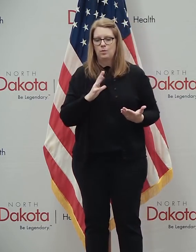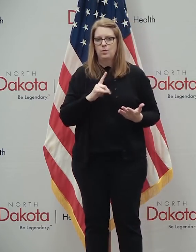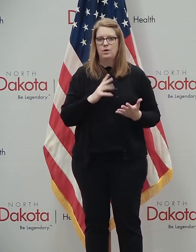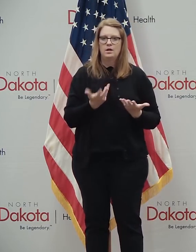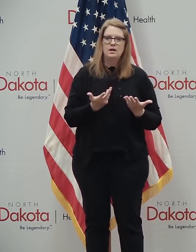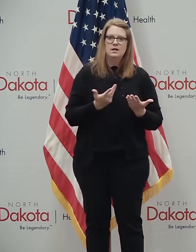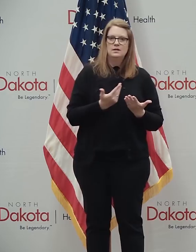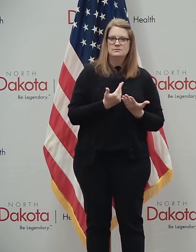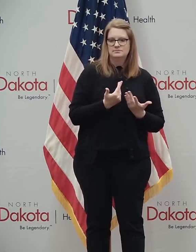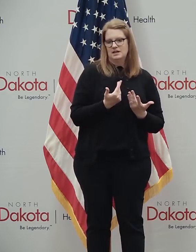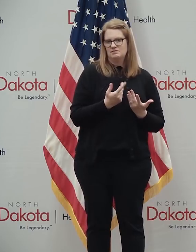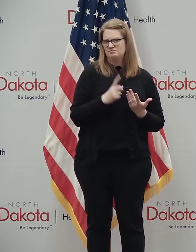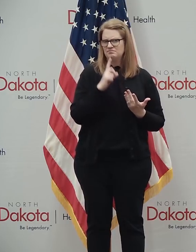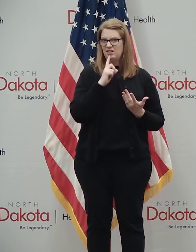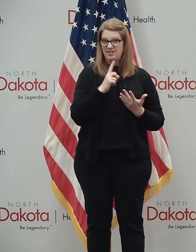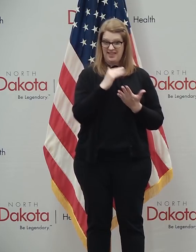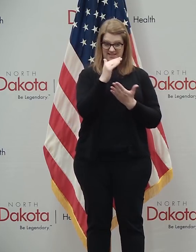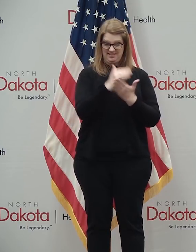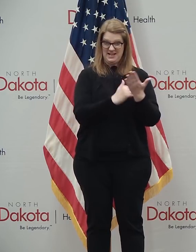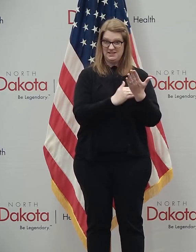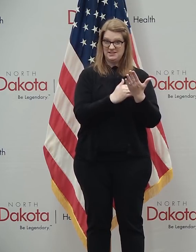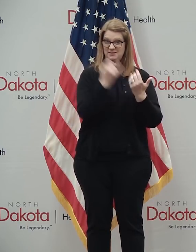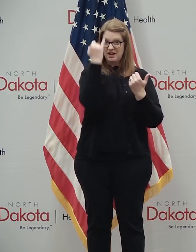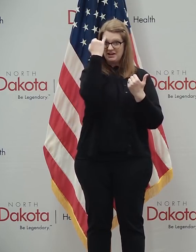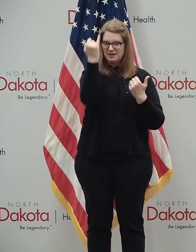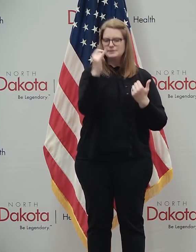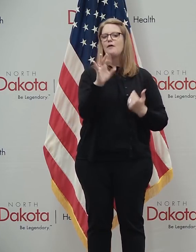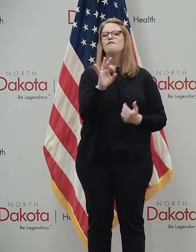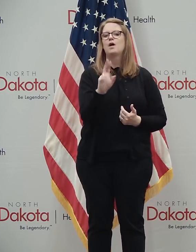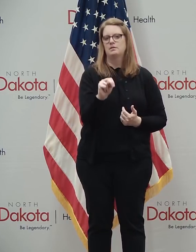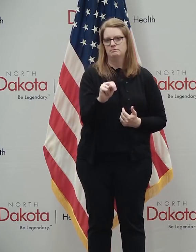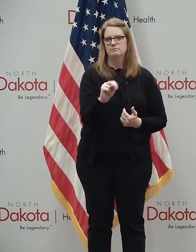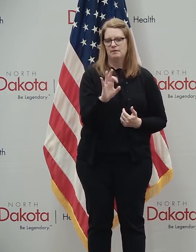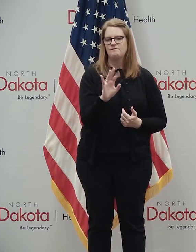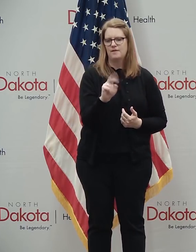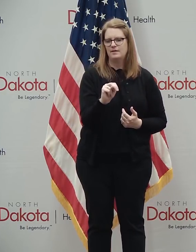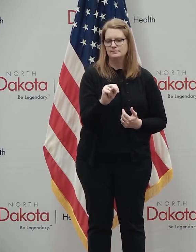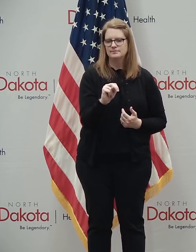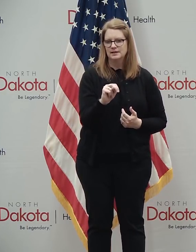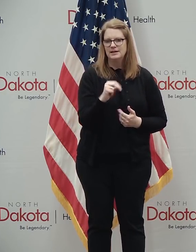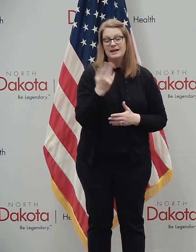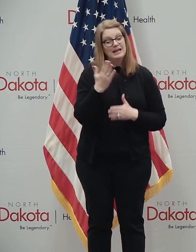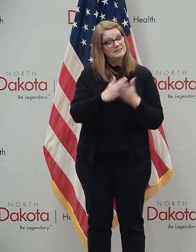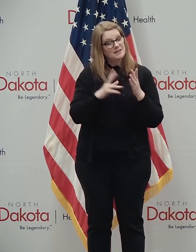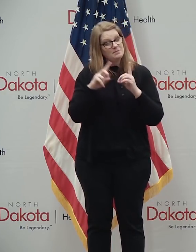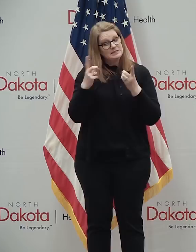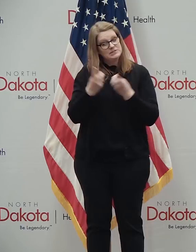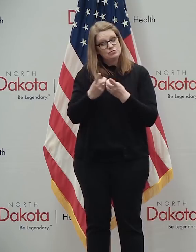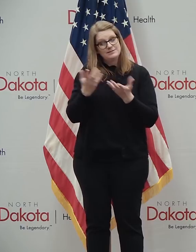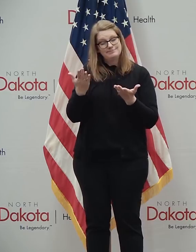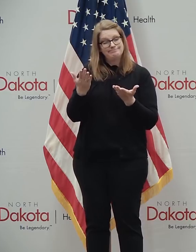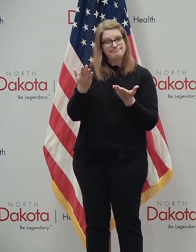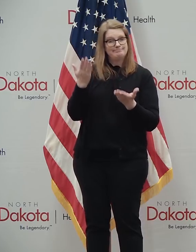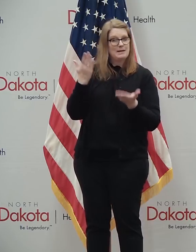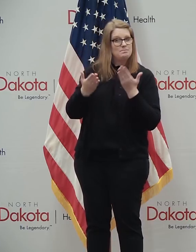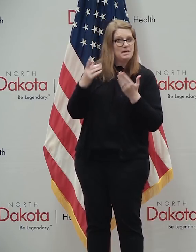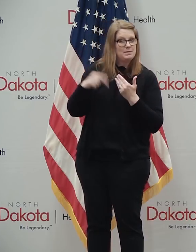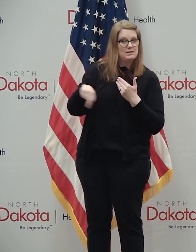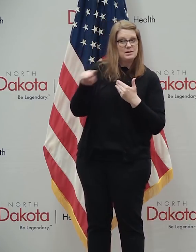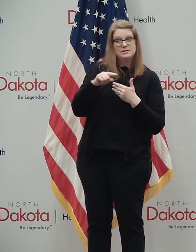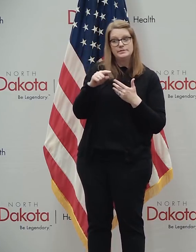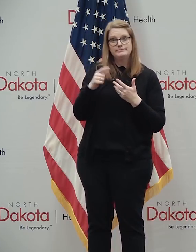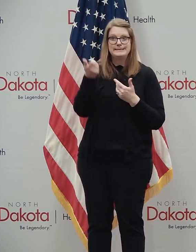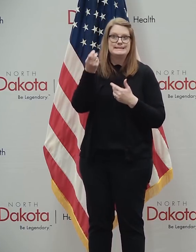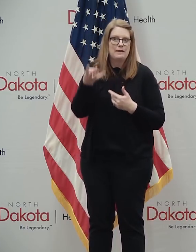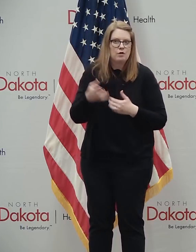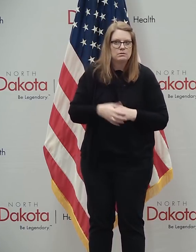of potential graduation ideas is a fun one, and some districts may want to do more than one. They may want to